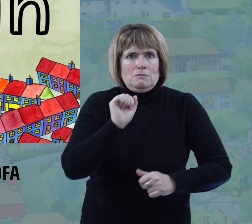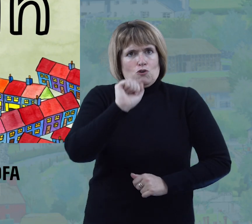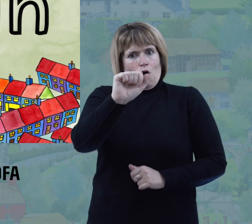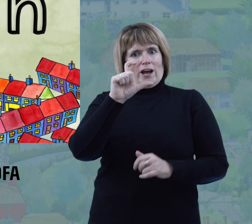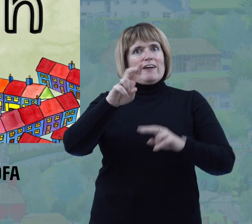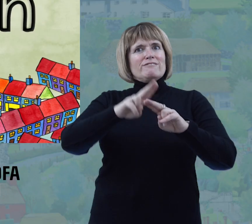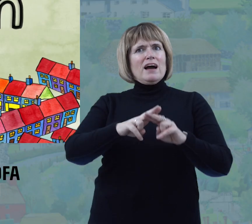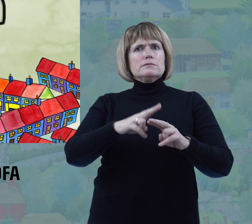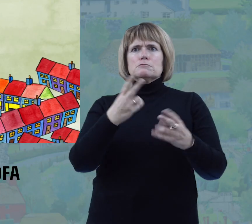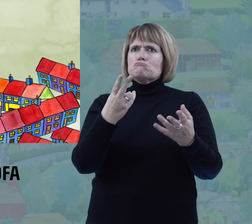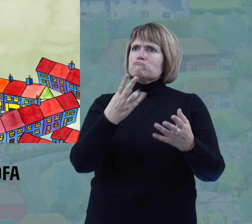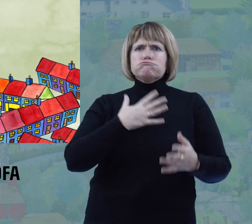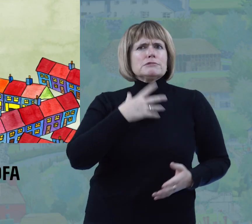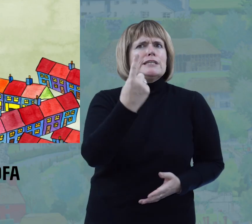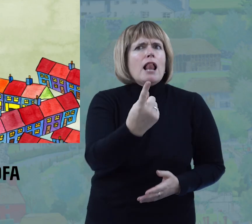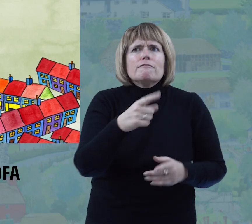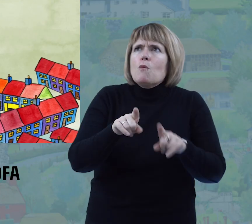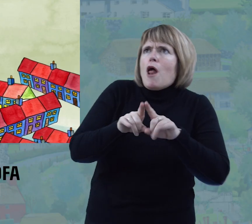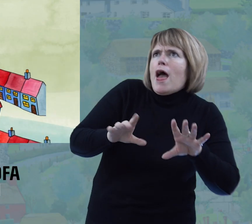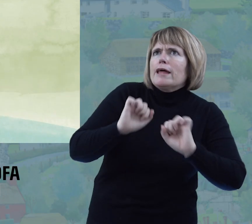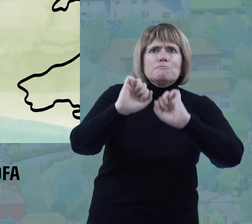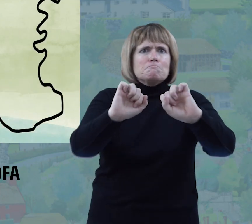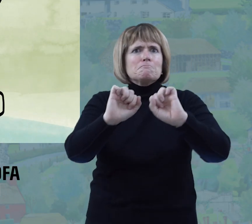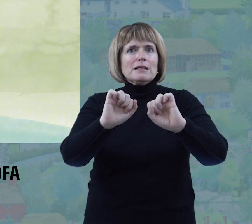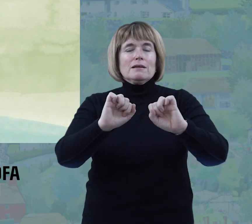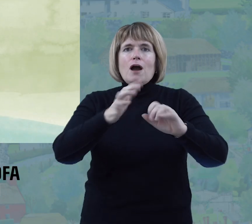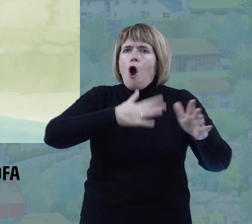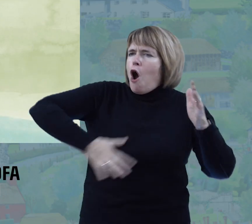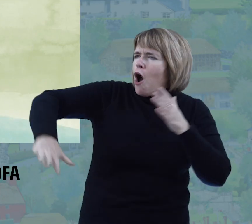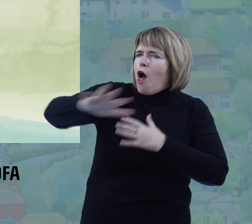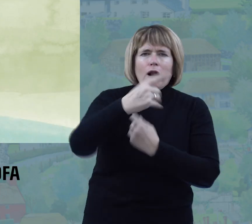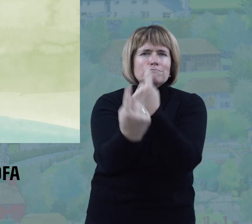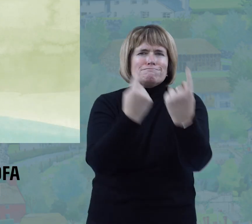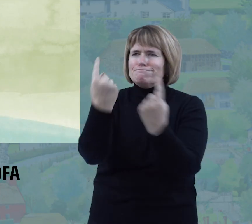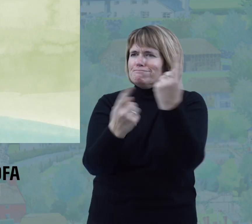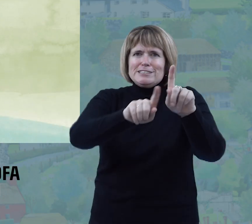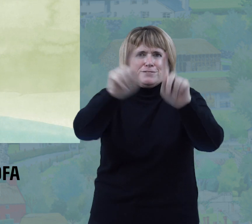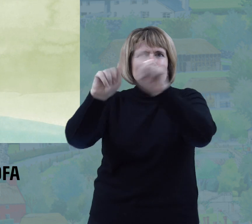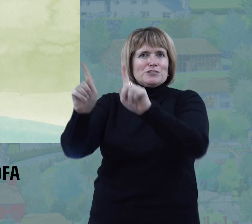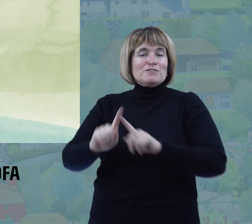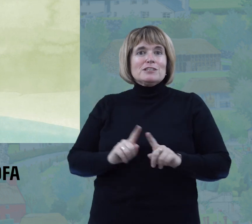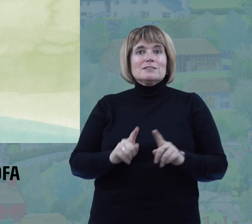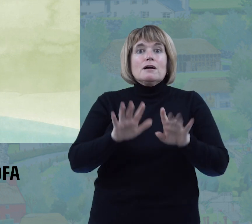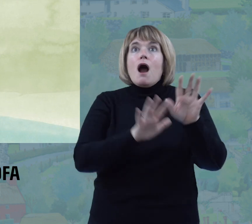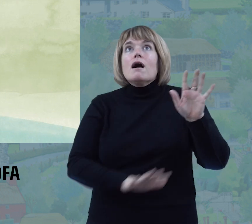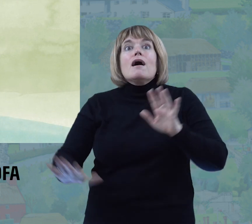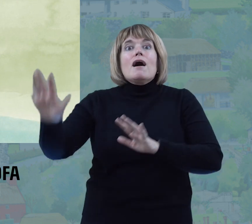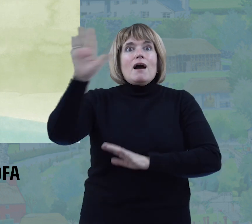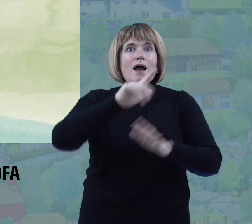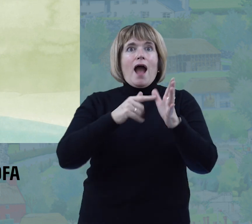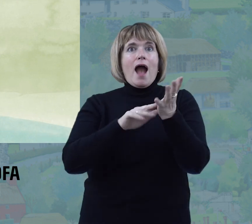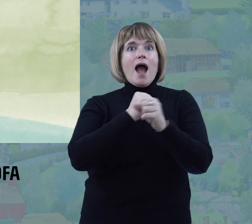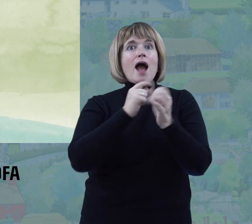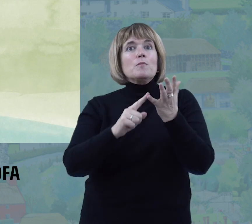Your Cynefin can be as big or as small as you like. Everyone's Cynefin will be different too. Across Amgueddfa Cymru, we